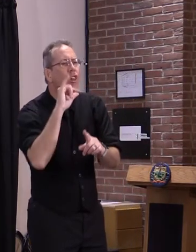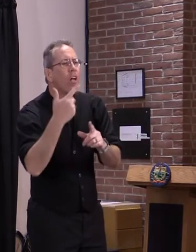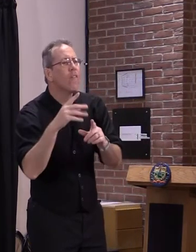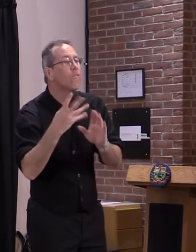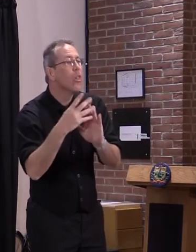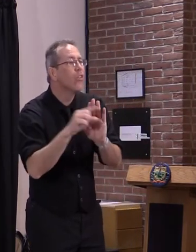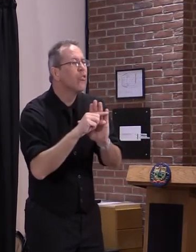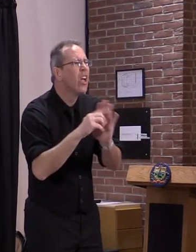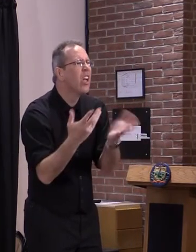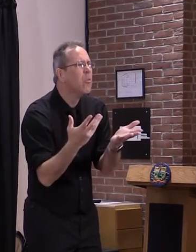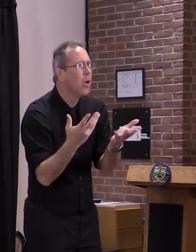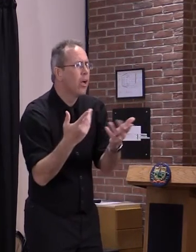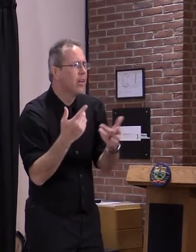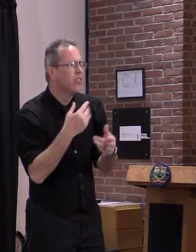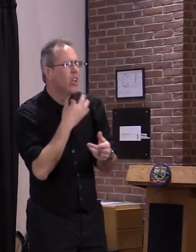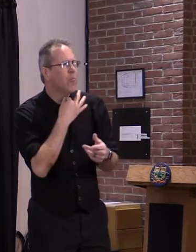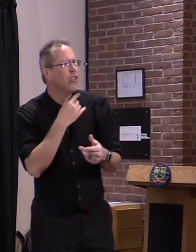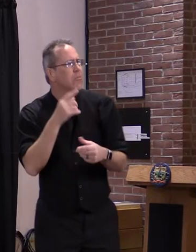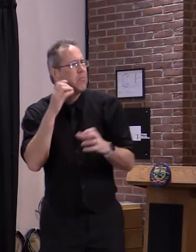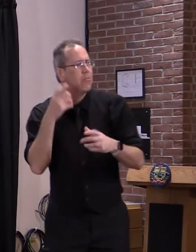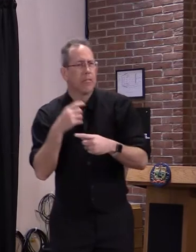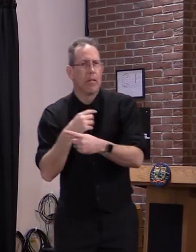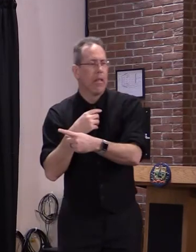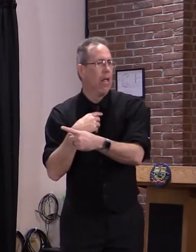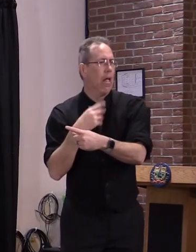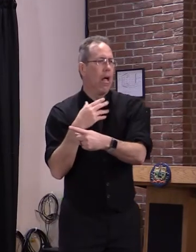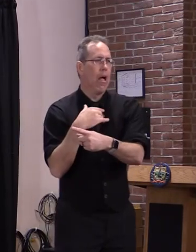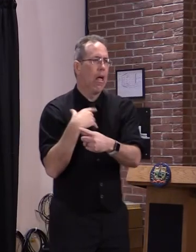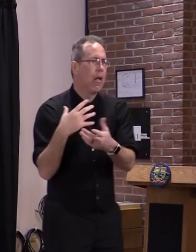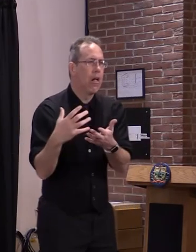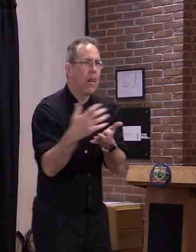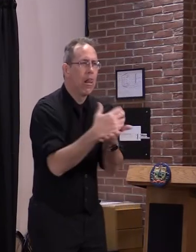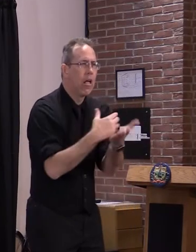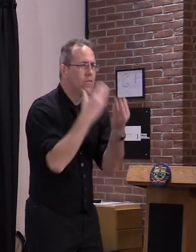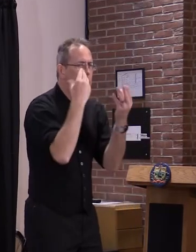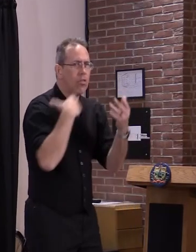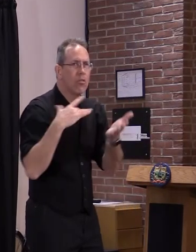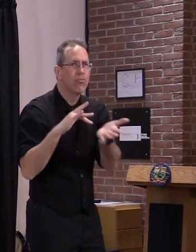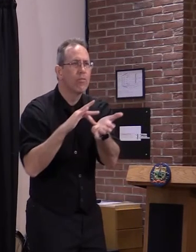don't at the state level have that kind of data. The only statewide